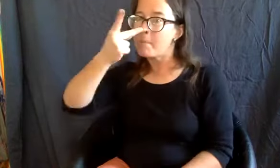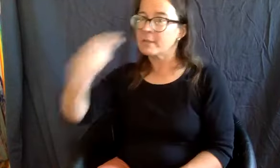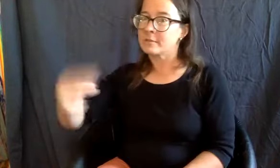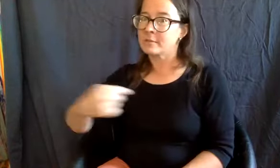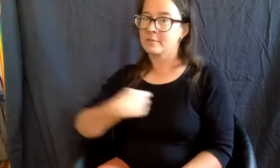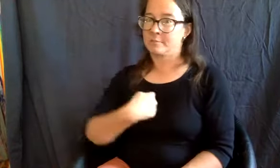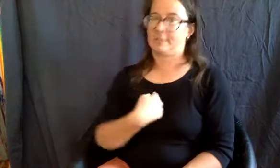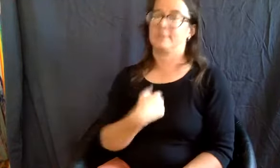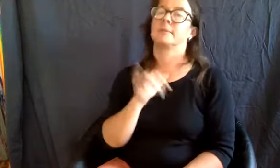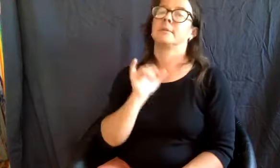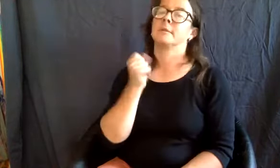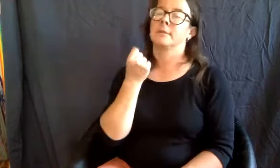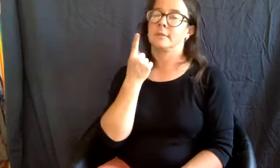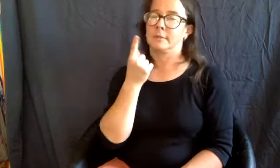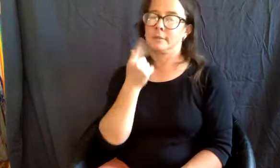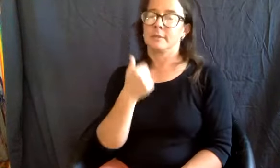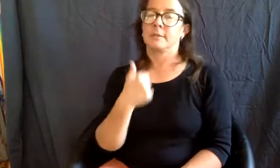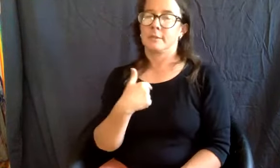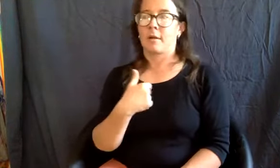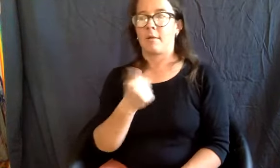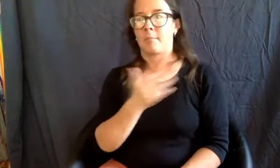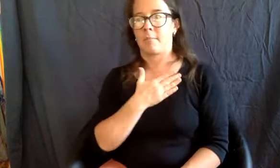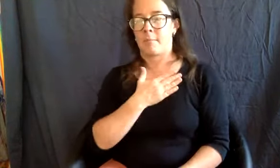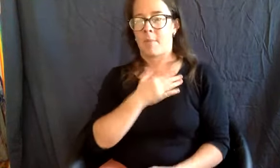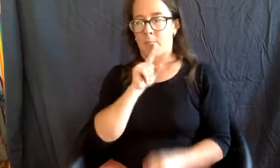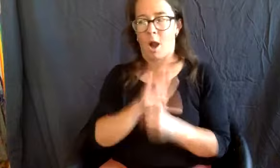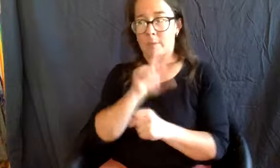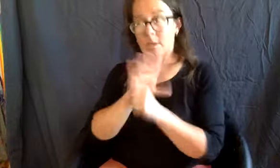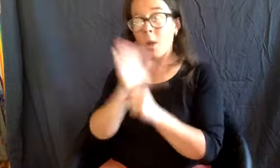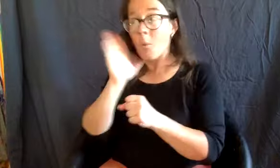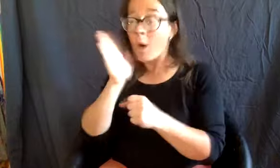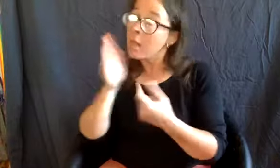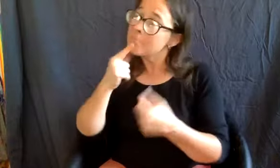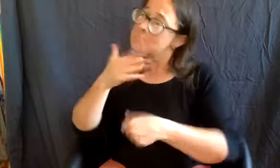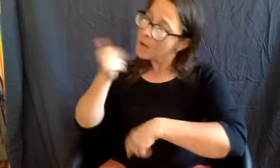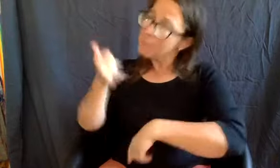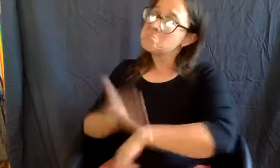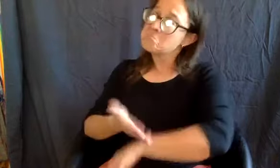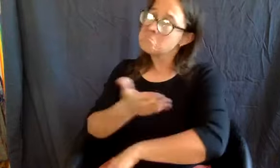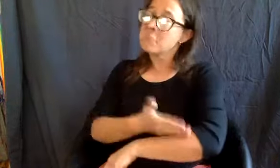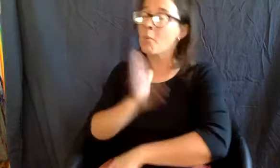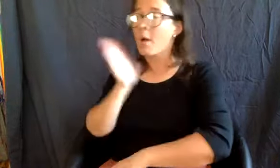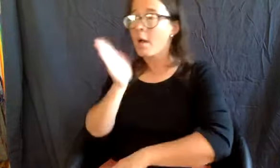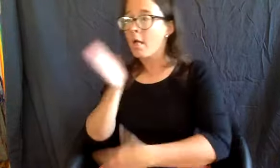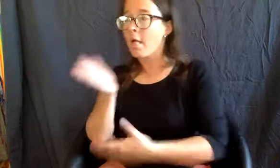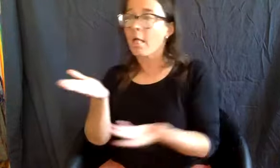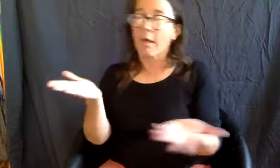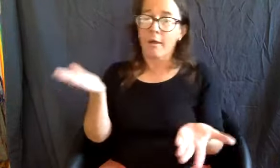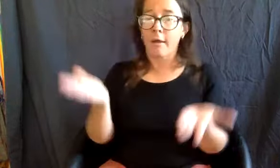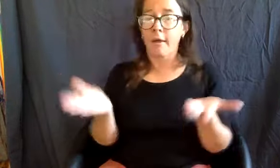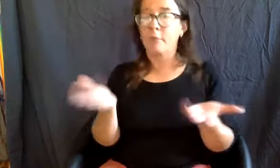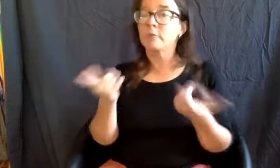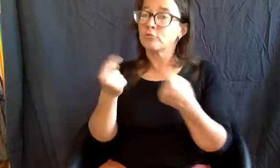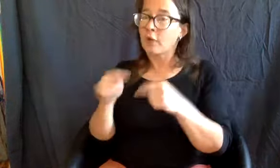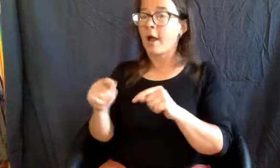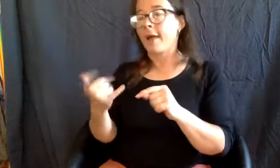don't understand what's going on. Apparently that was my first blackout. And I said, I'm sorry, and it'll never happen again. I'll slow it down. And I